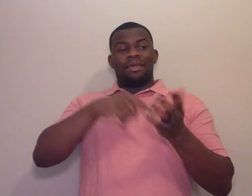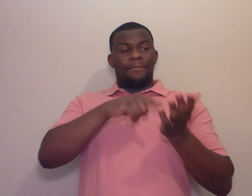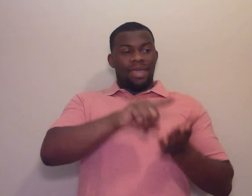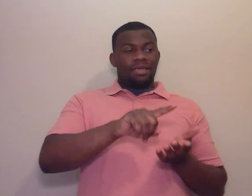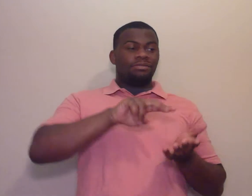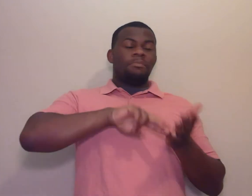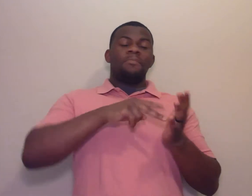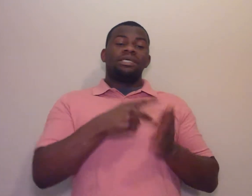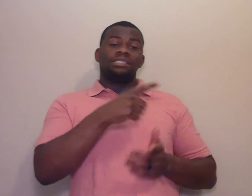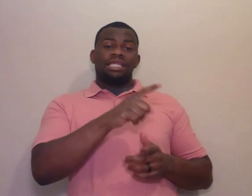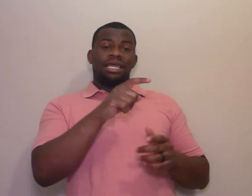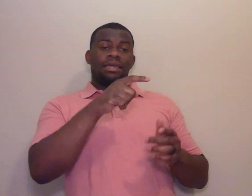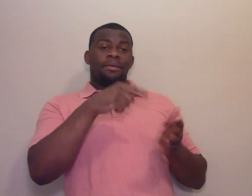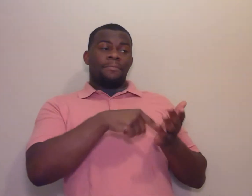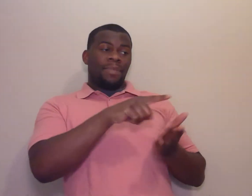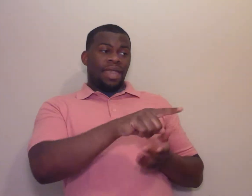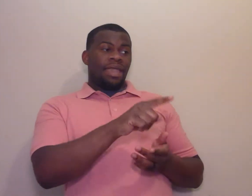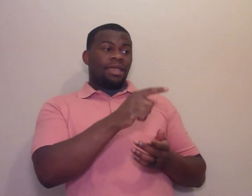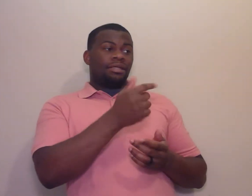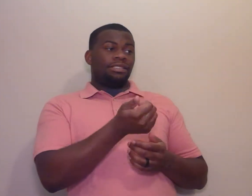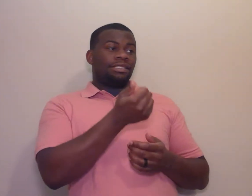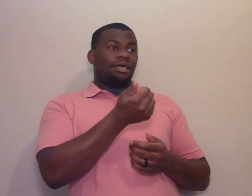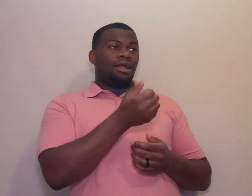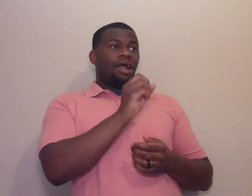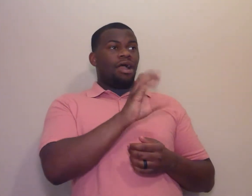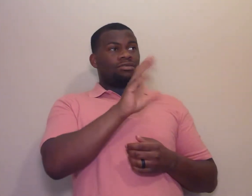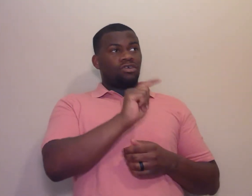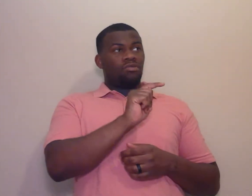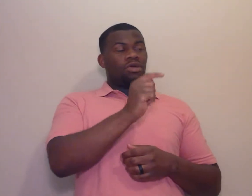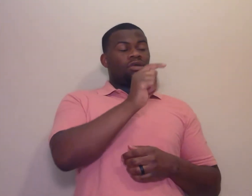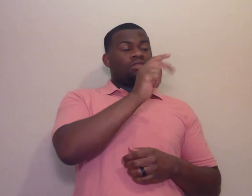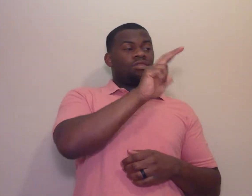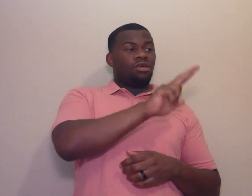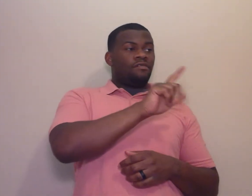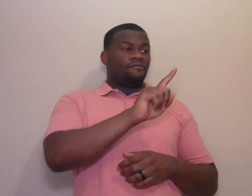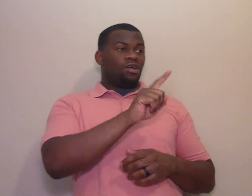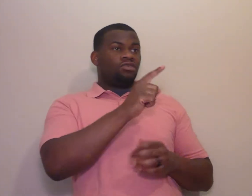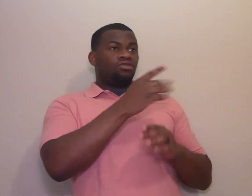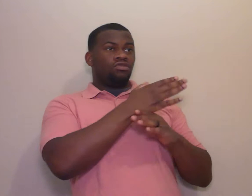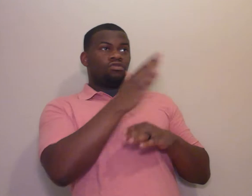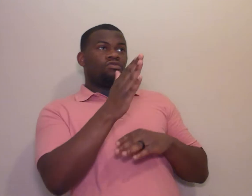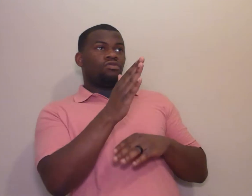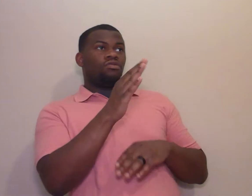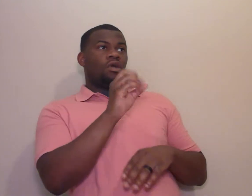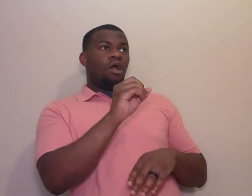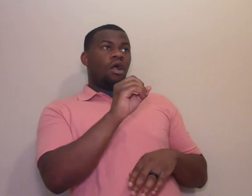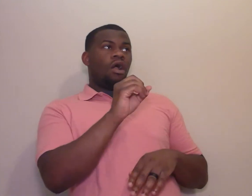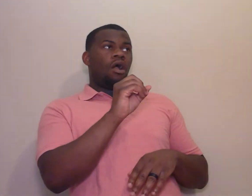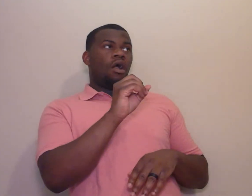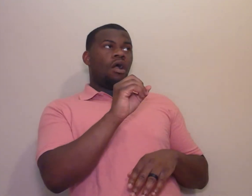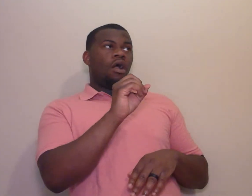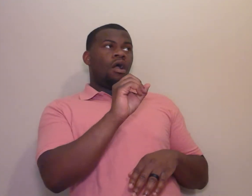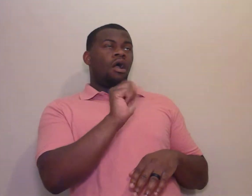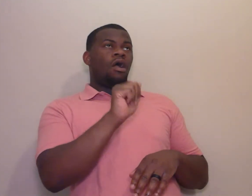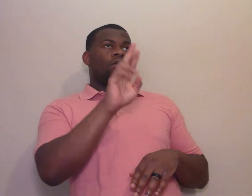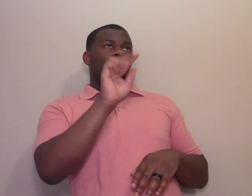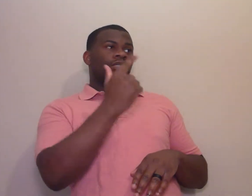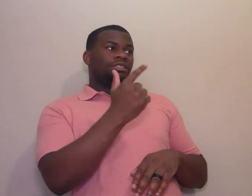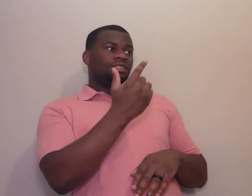August 31st through May 15th. On the 18 pay cycle, there are no payments for salary May 31st